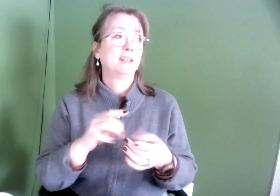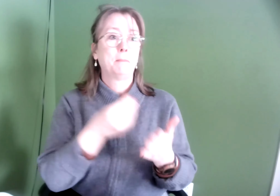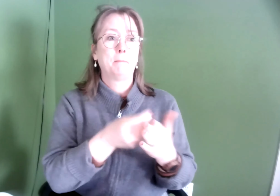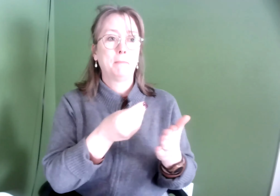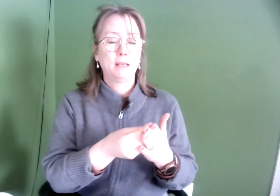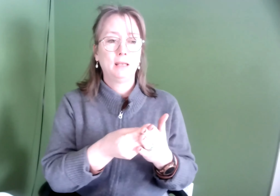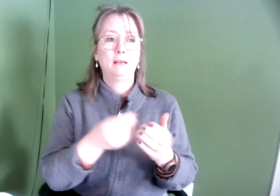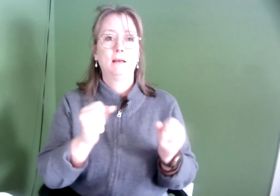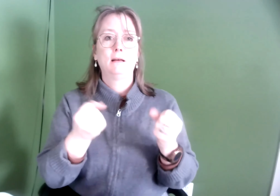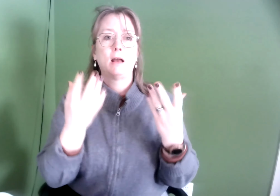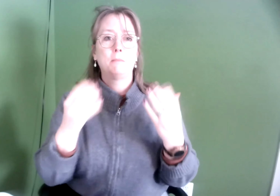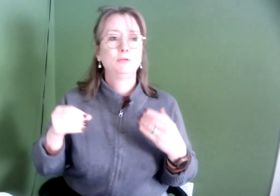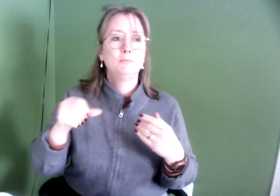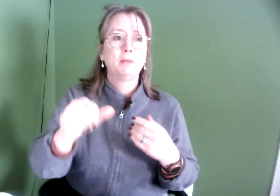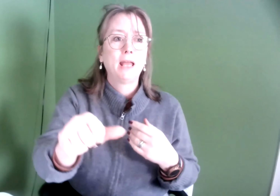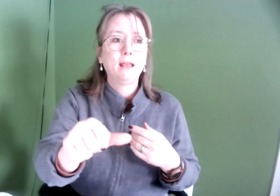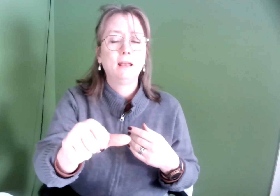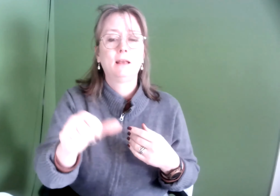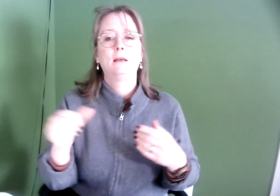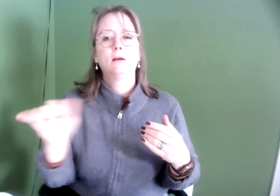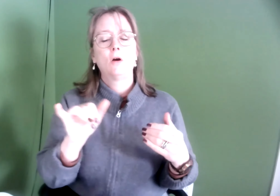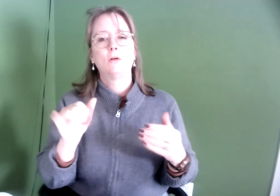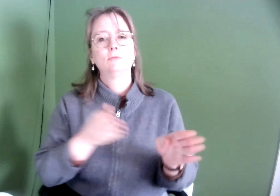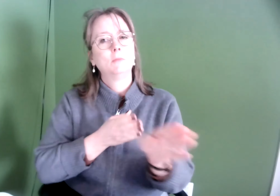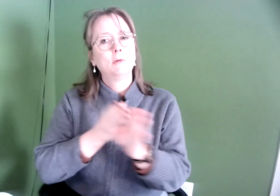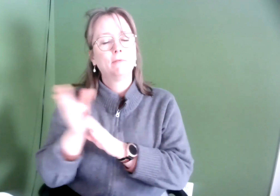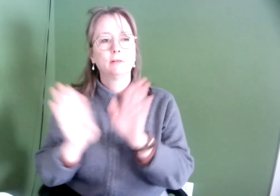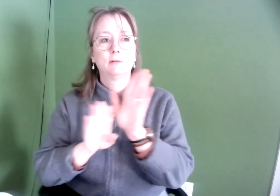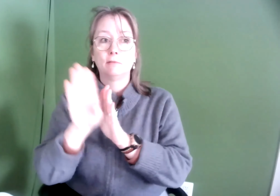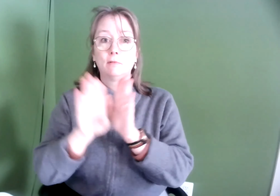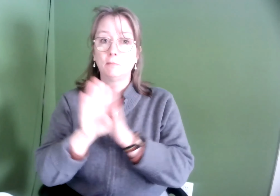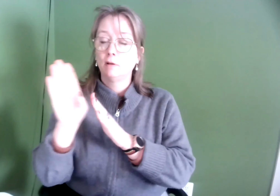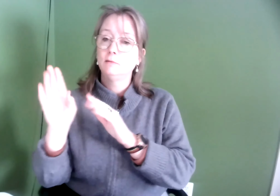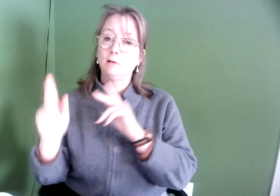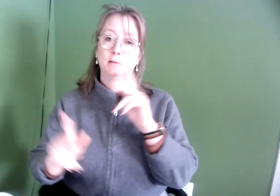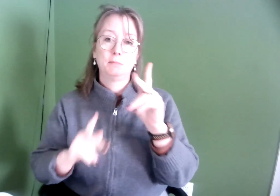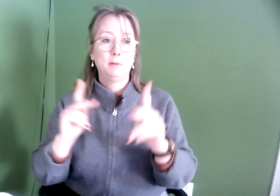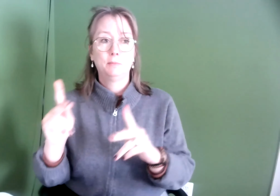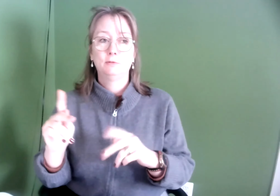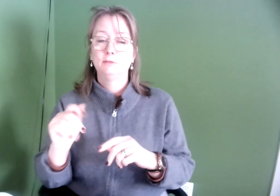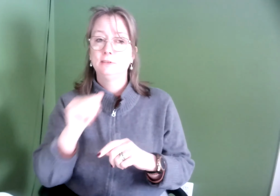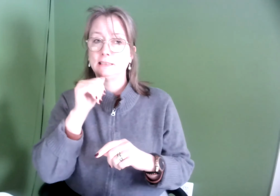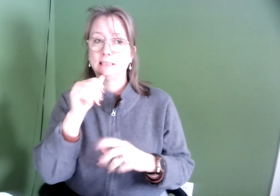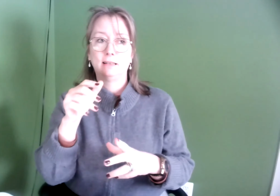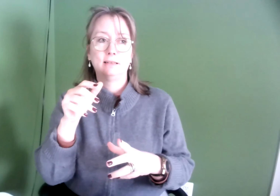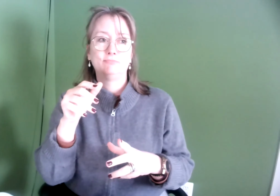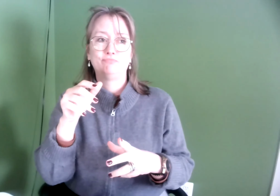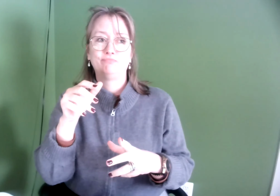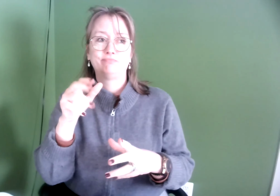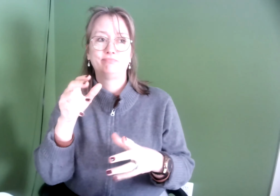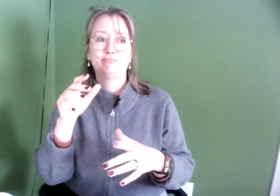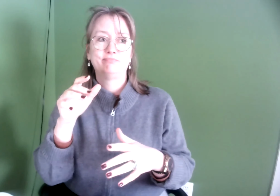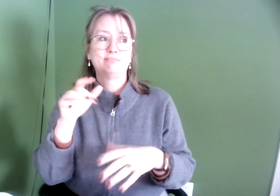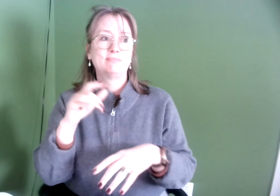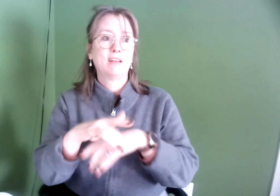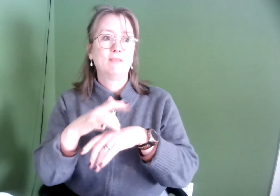salaries, but it's also about professional development and people just not in that queue or the pipeline for hiring. Is